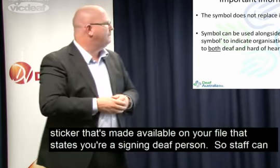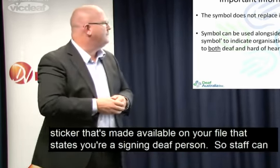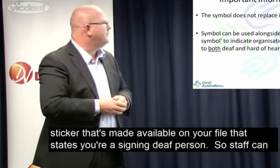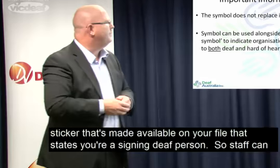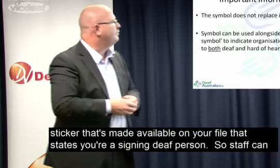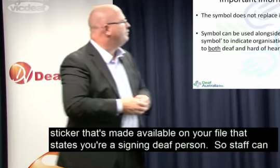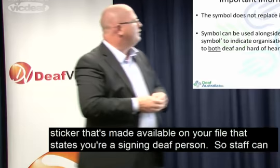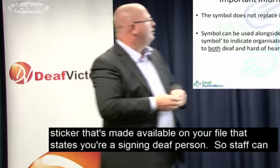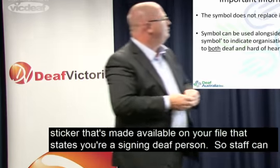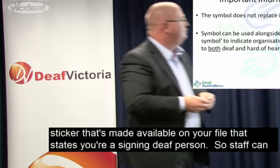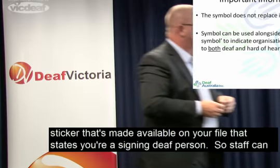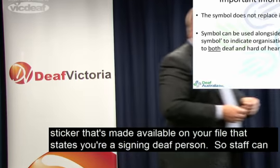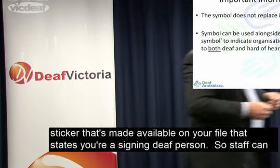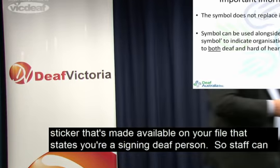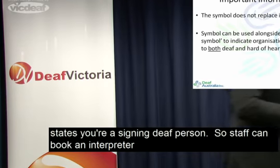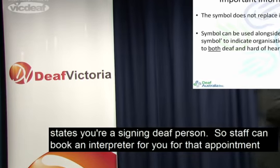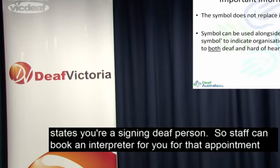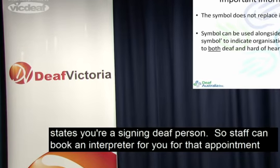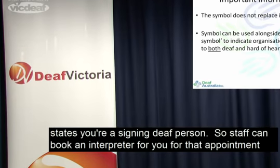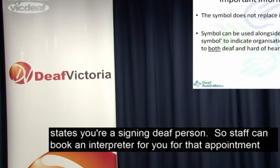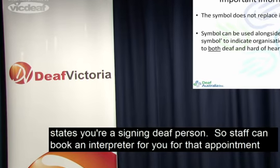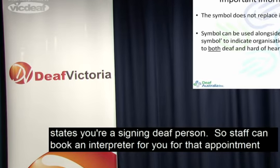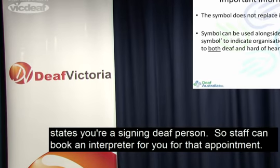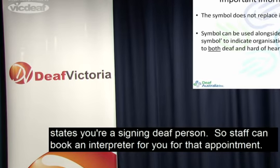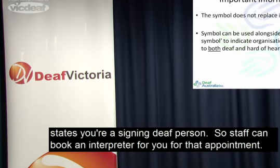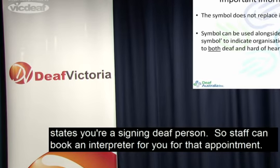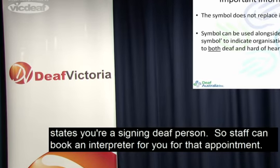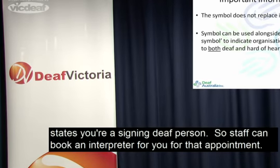And there are various avenues or ways of being able to use this system.